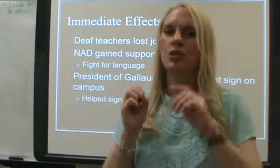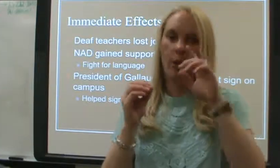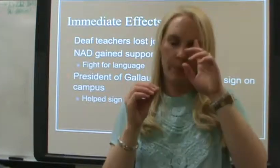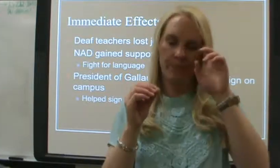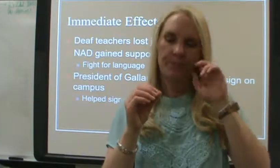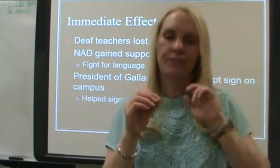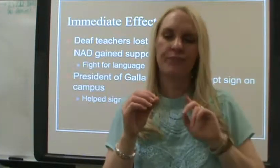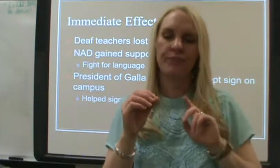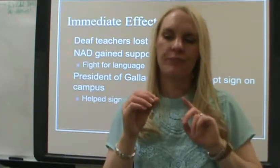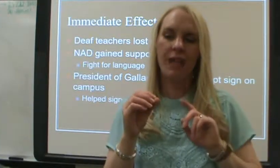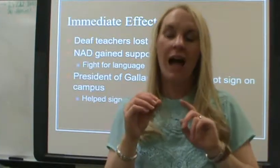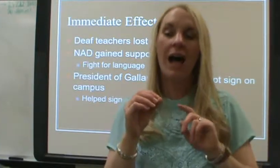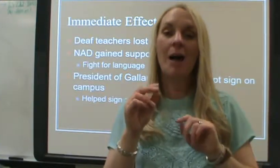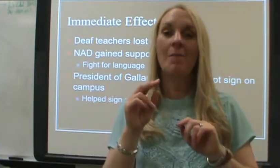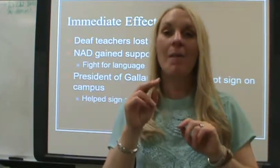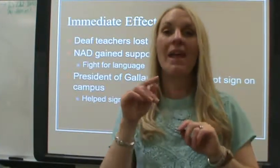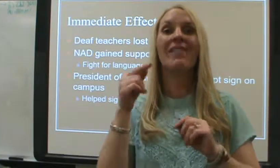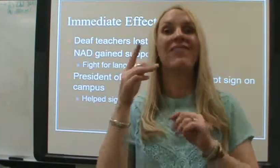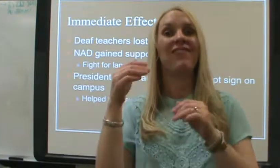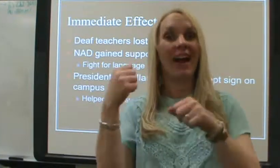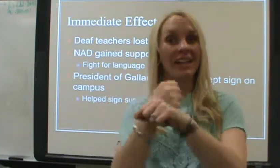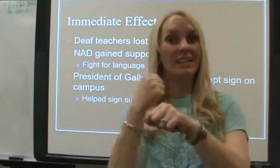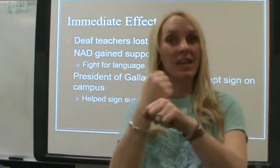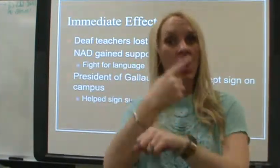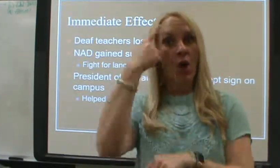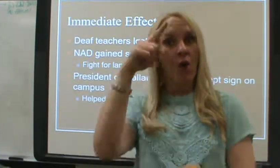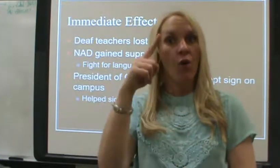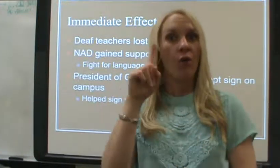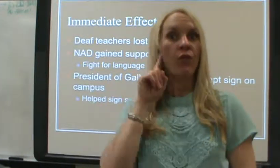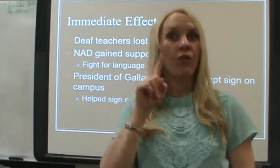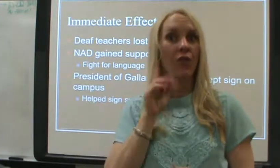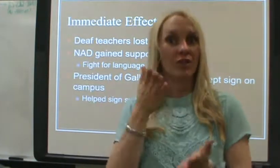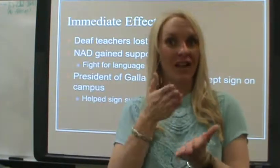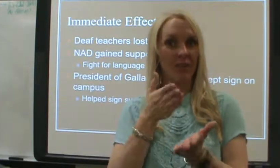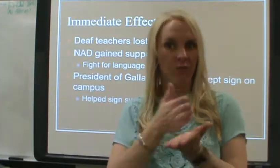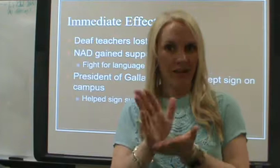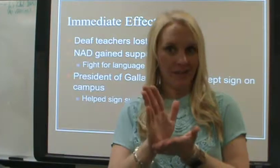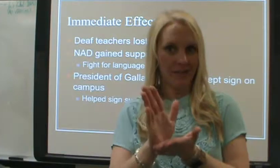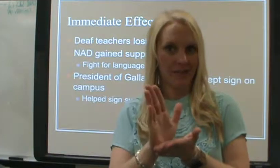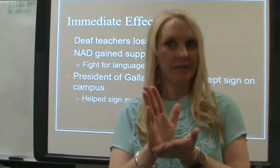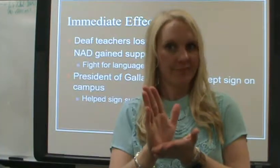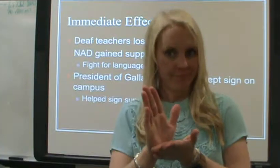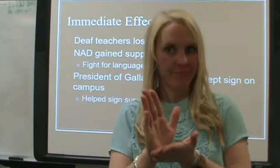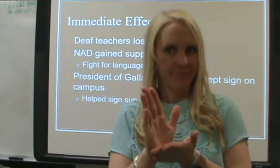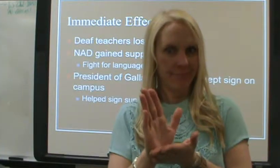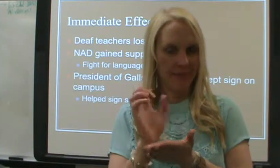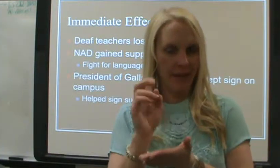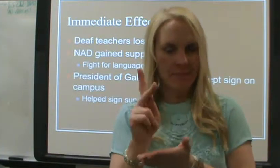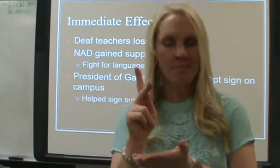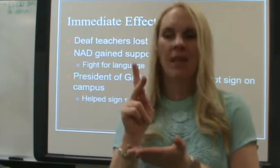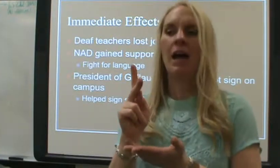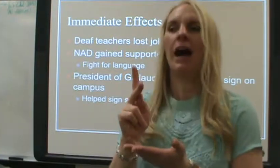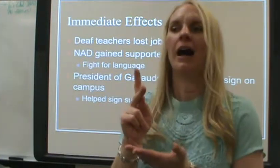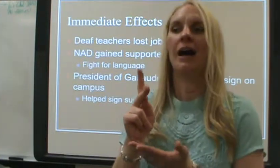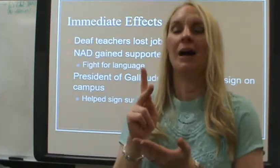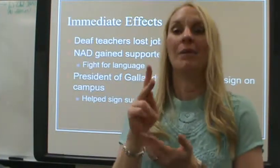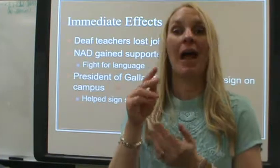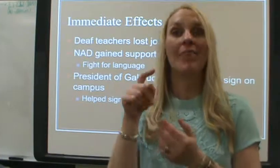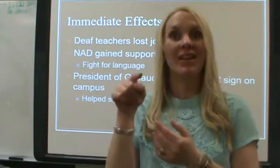so they fight for deaf rights, okay? And